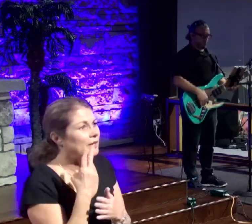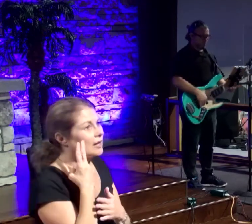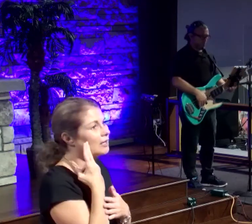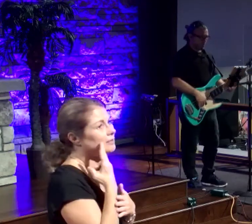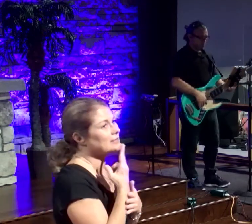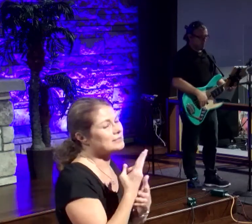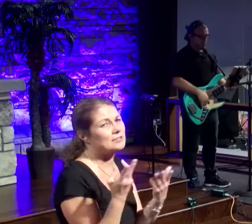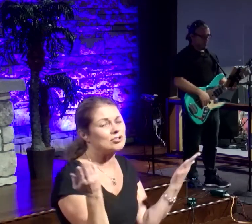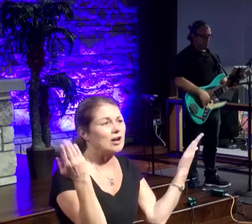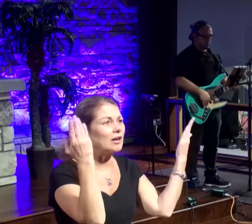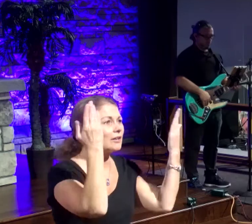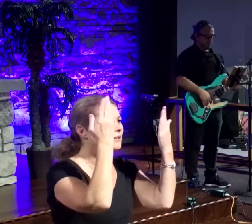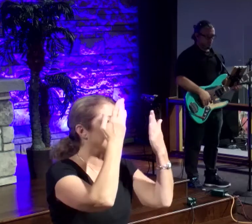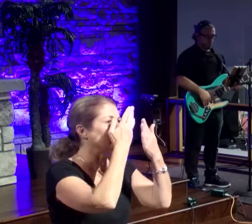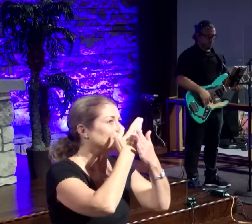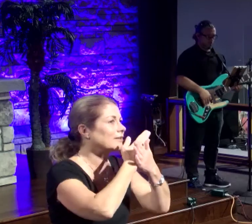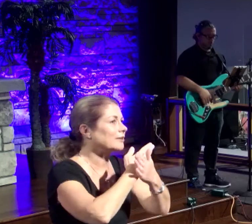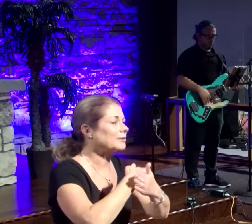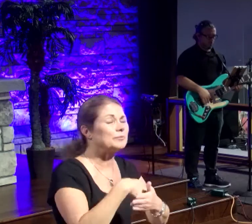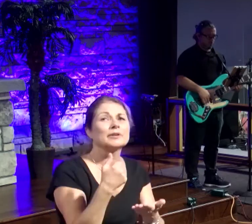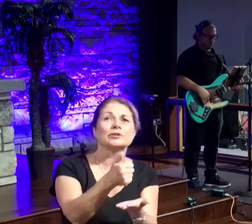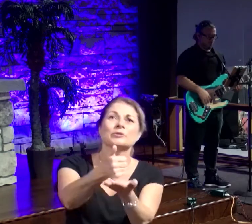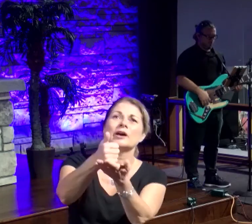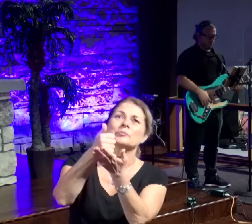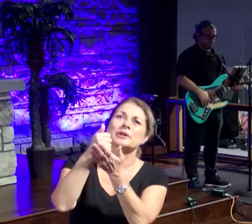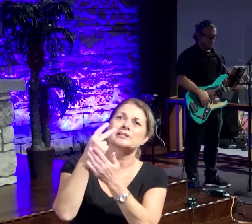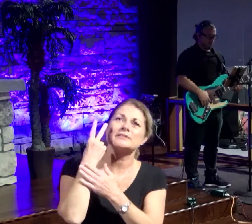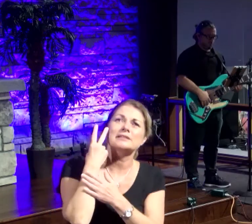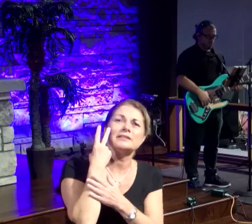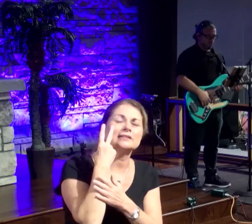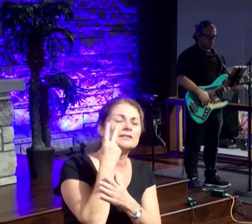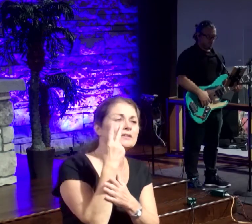generation, when all is dark, you help us